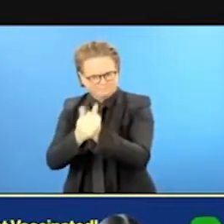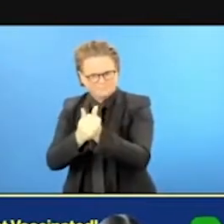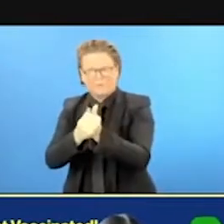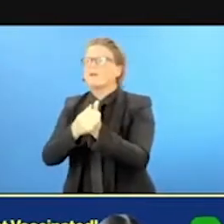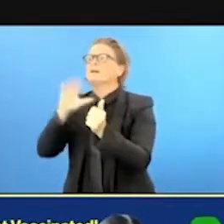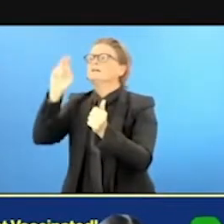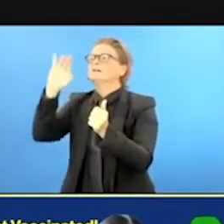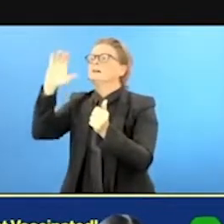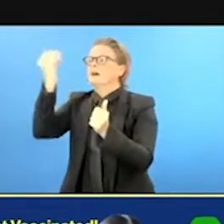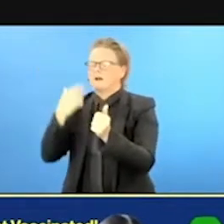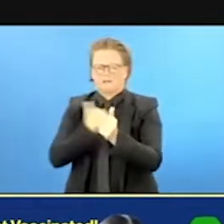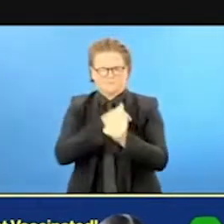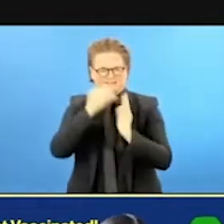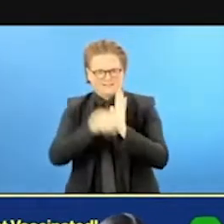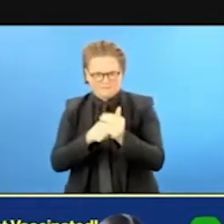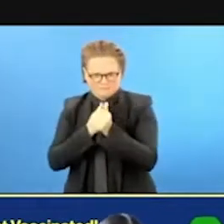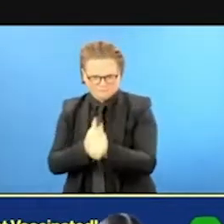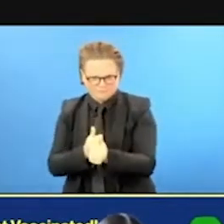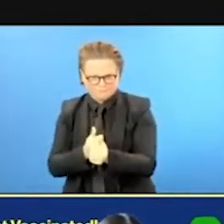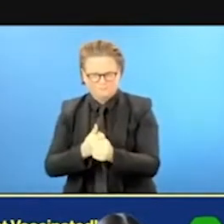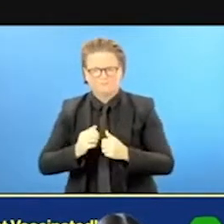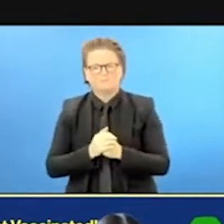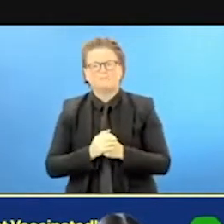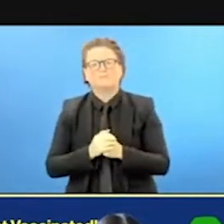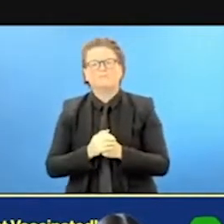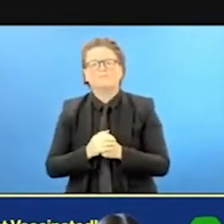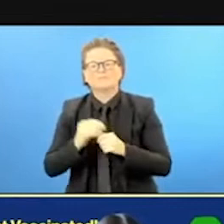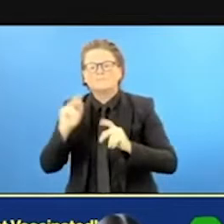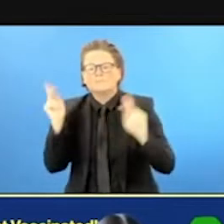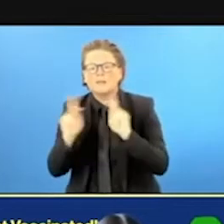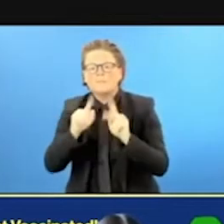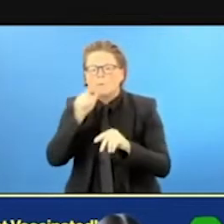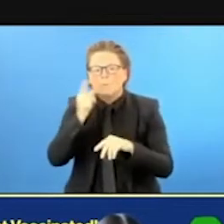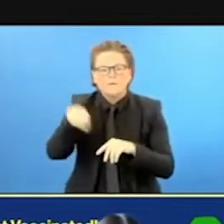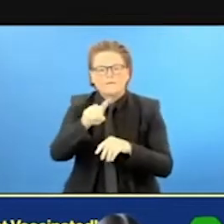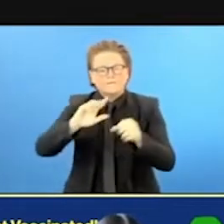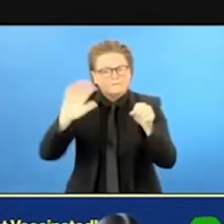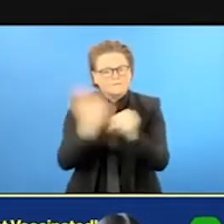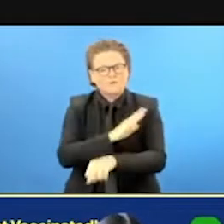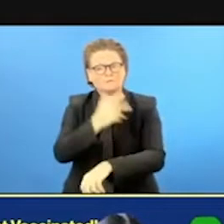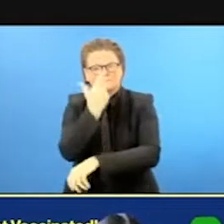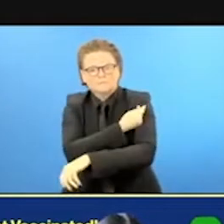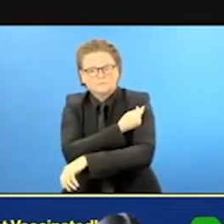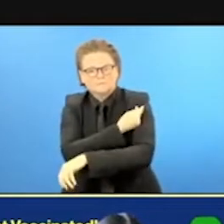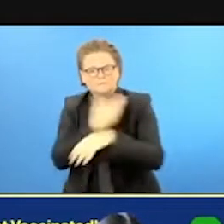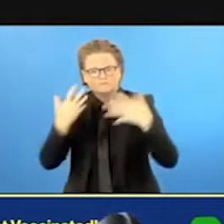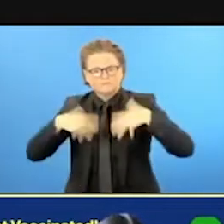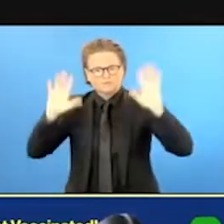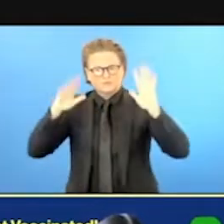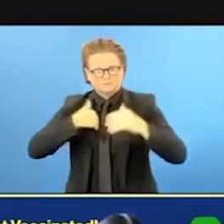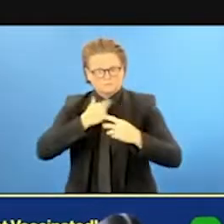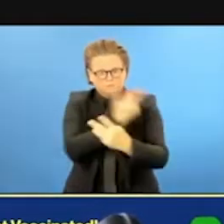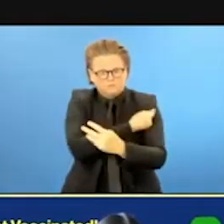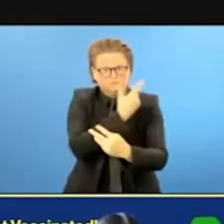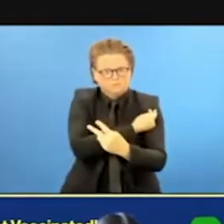defined as getting or being 2 weeks out from your last dose. So whether it was a 1-dose Johnson &